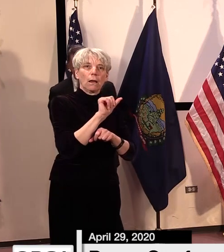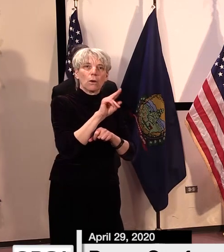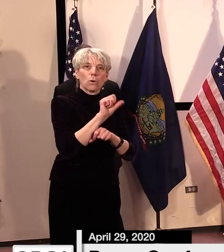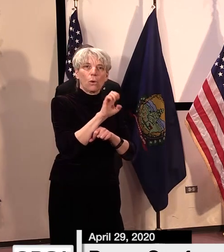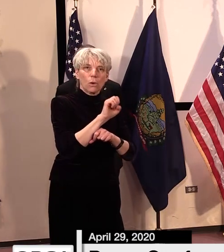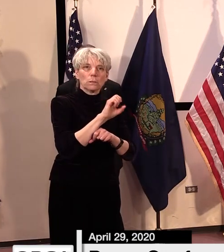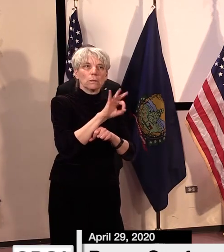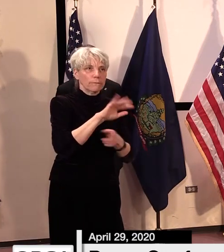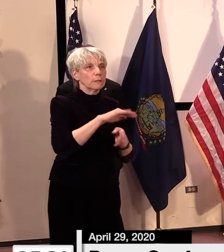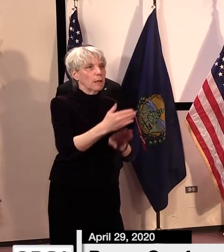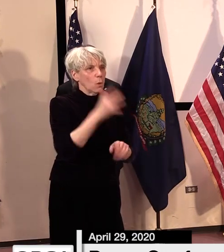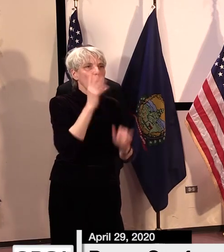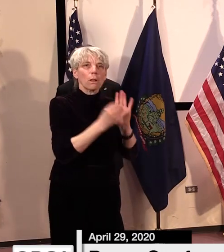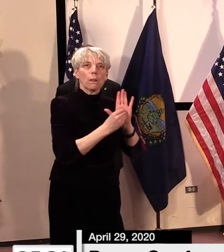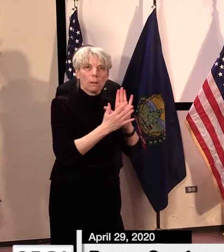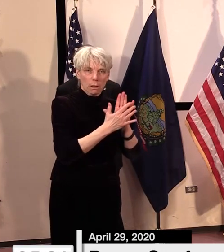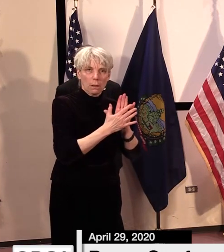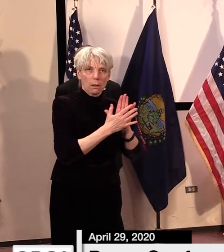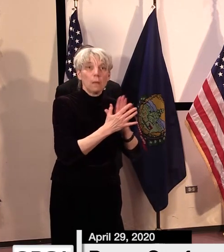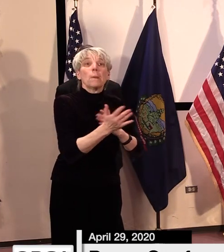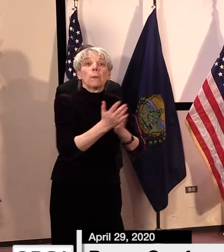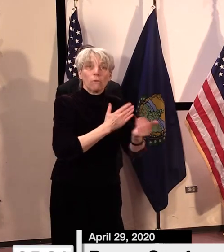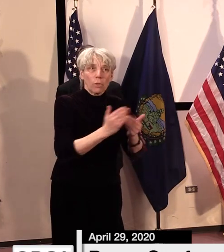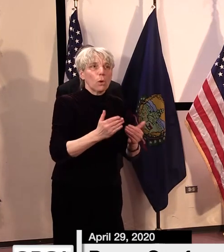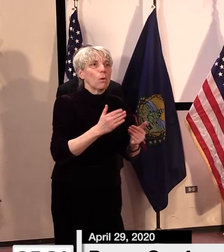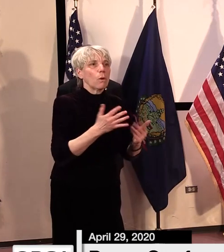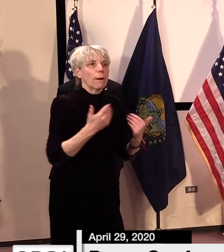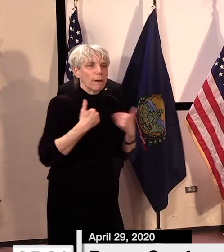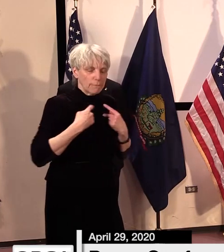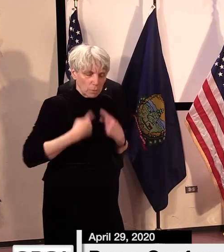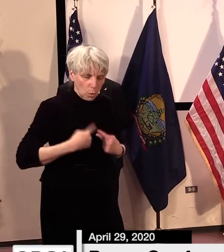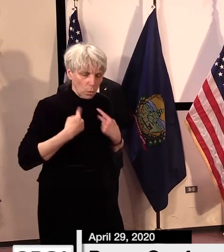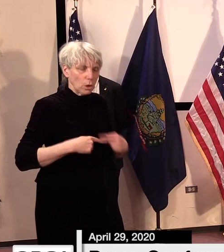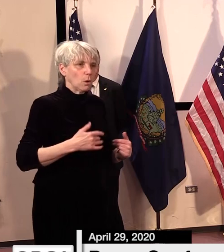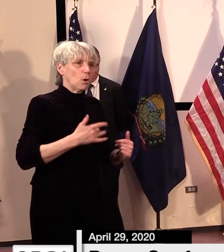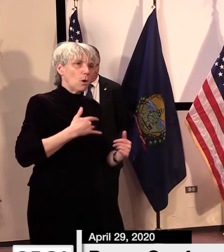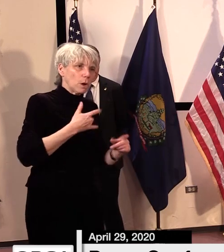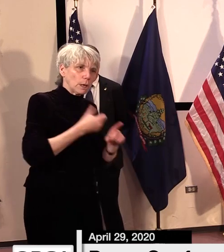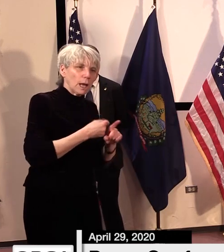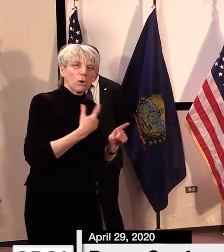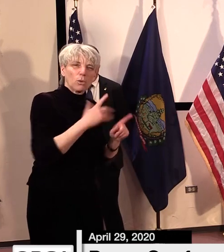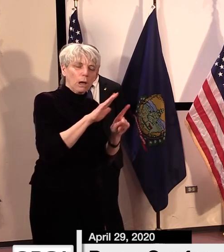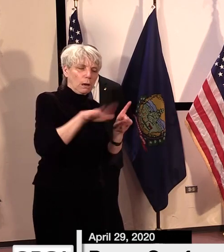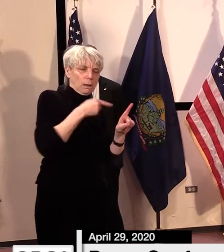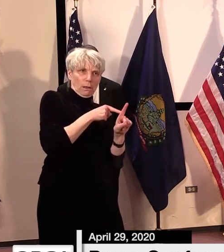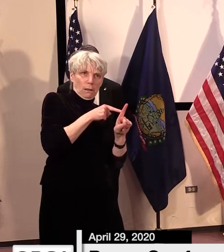these other chronic illnesses and perhaps terminal illness. So